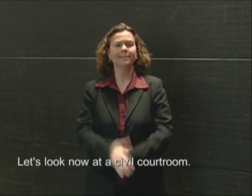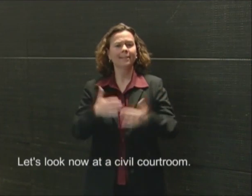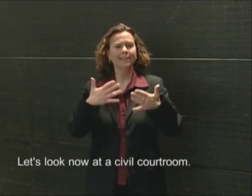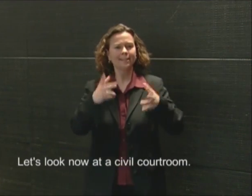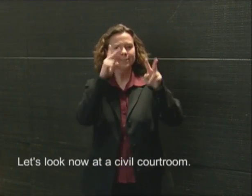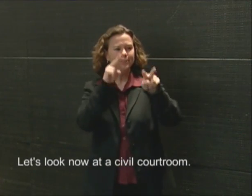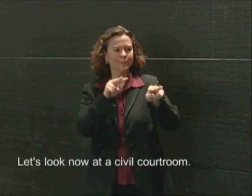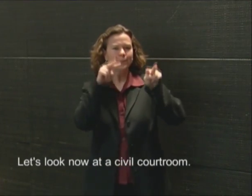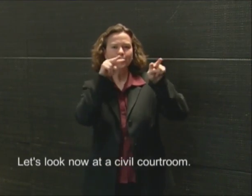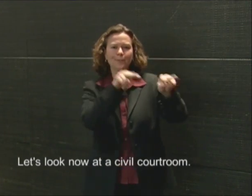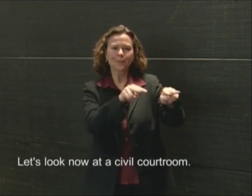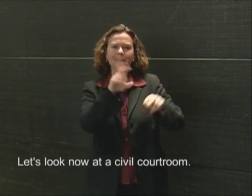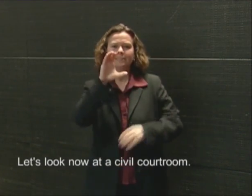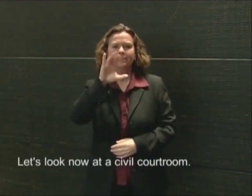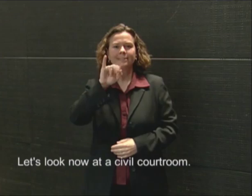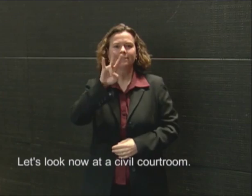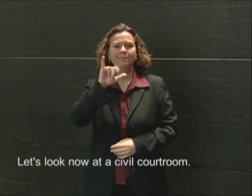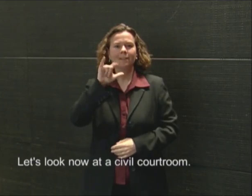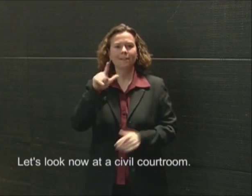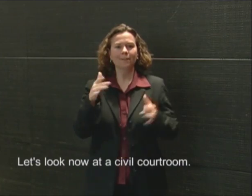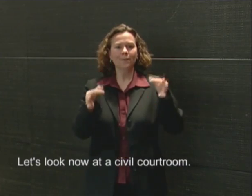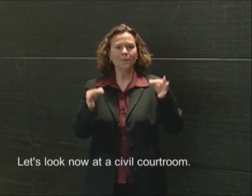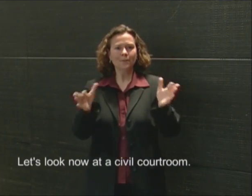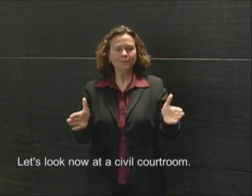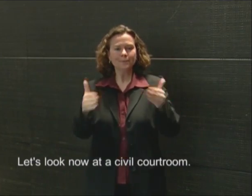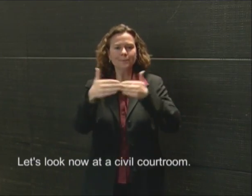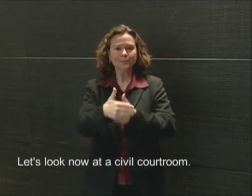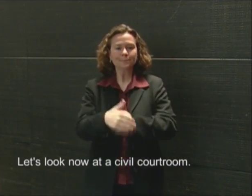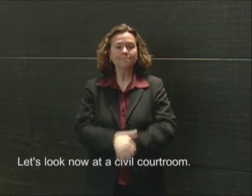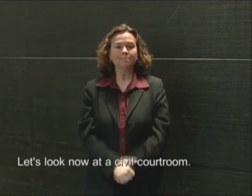Let's look now at a civil courtroom.